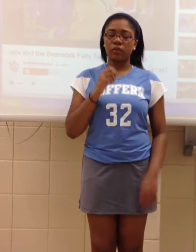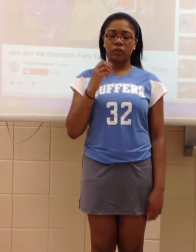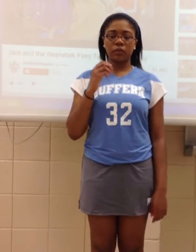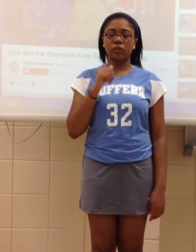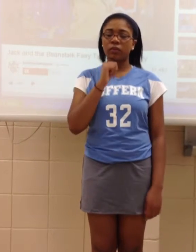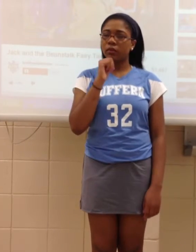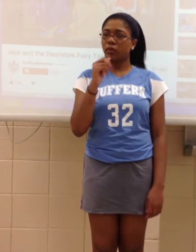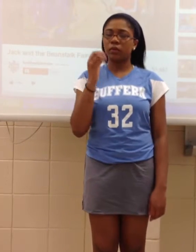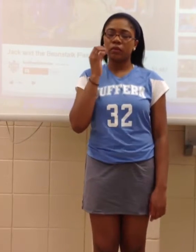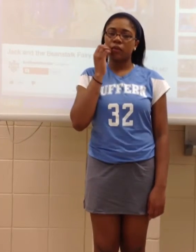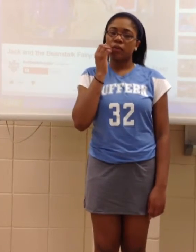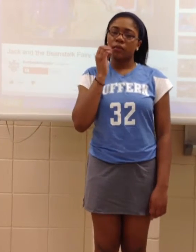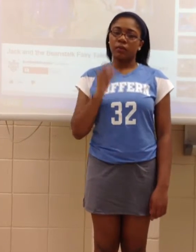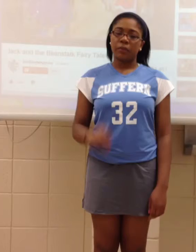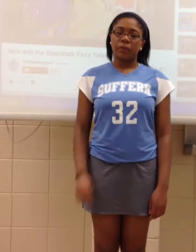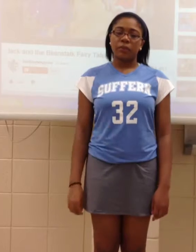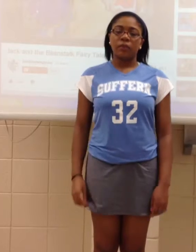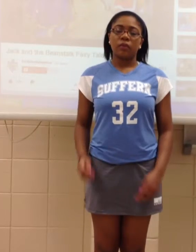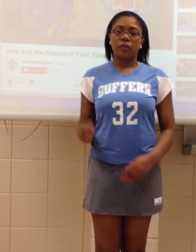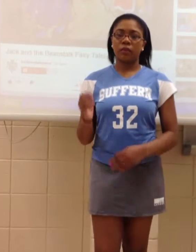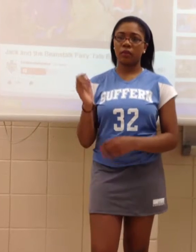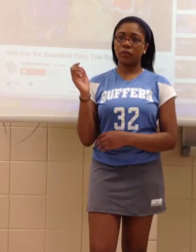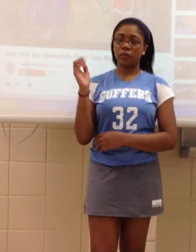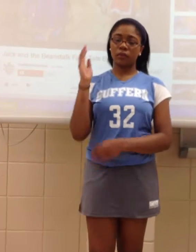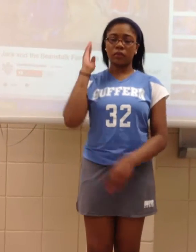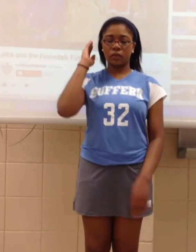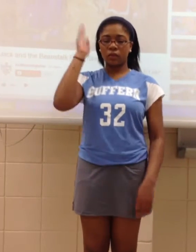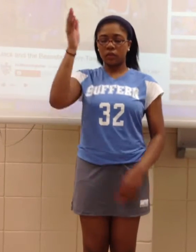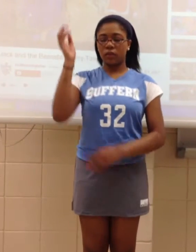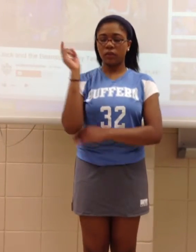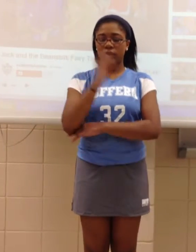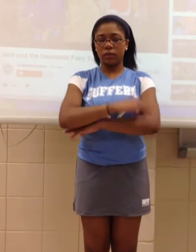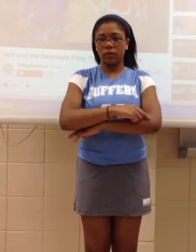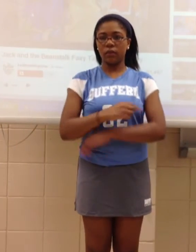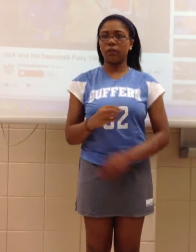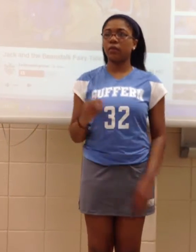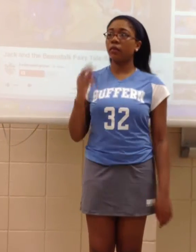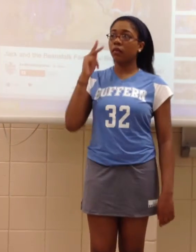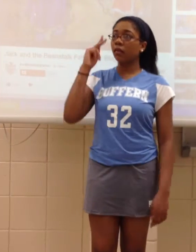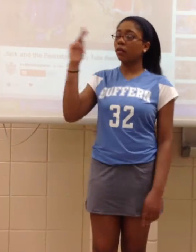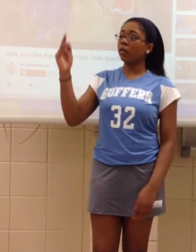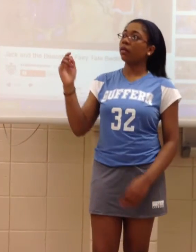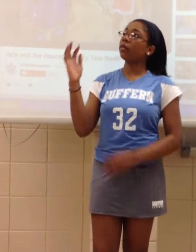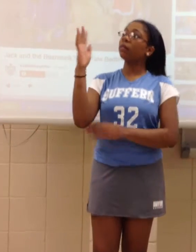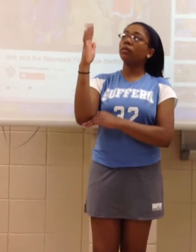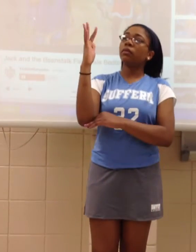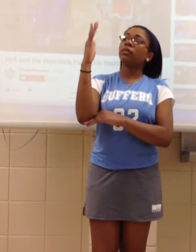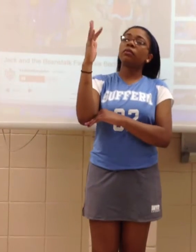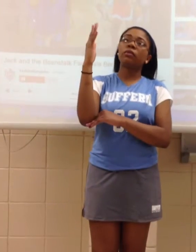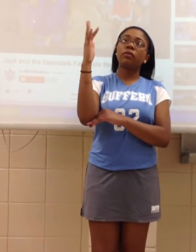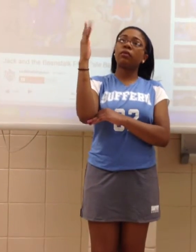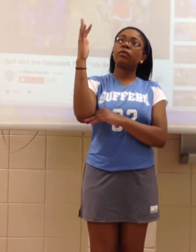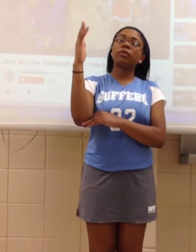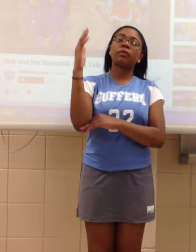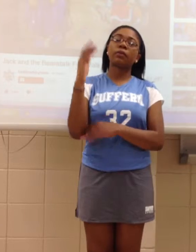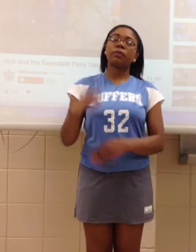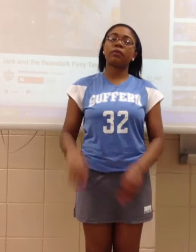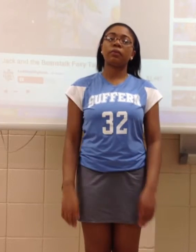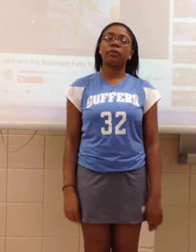anyway. The next morning, Jack awoke to find a large beanstalk growing from the spot where the beans had fallen. It